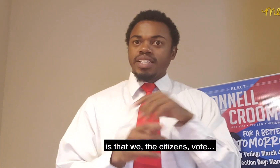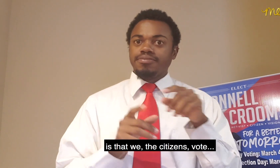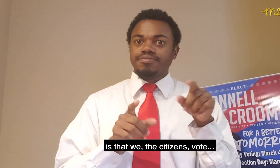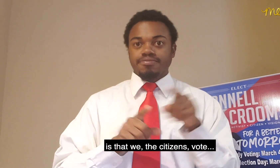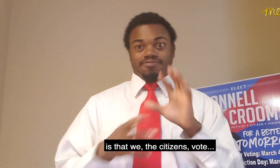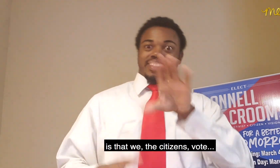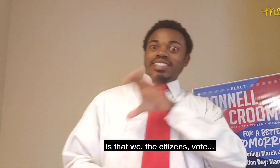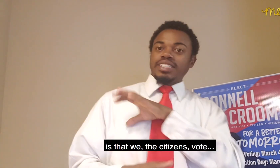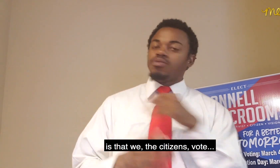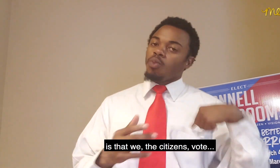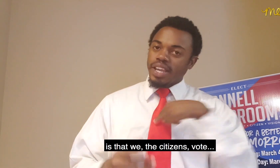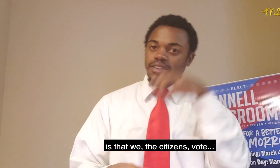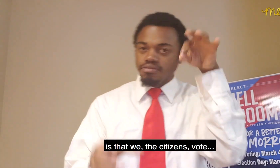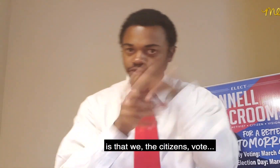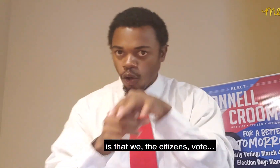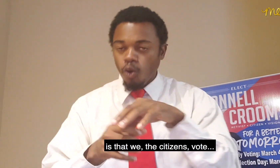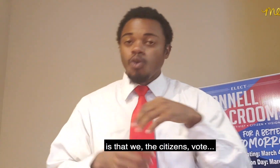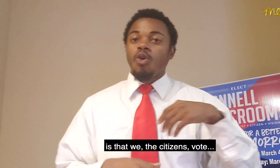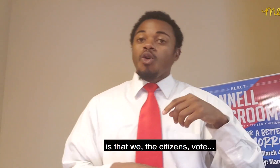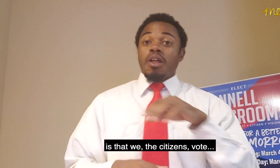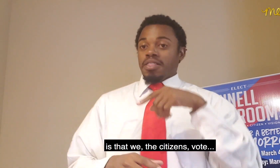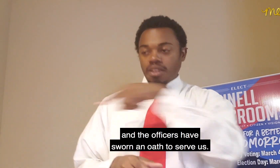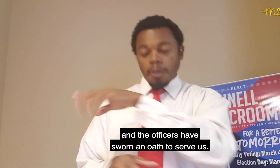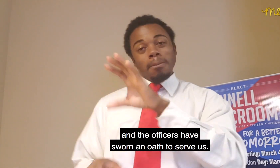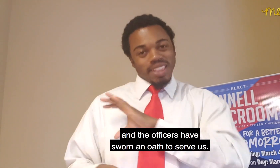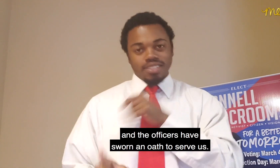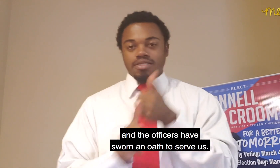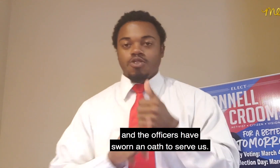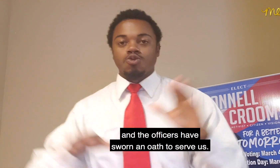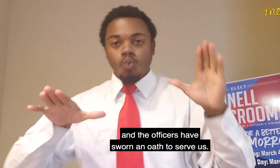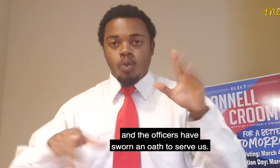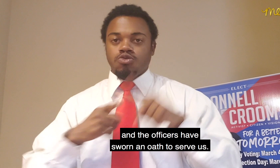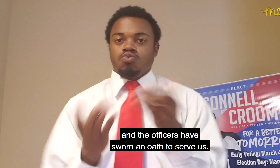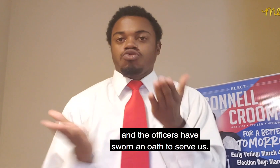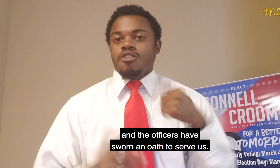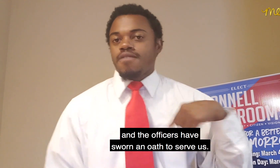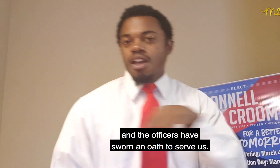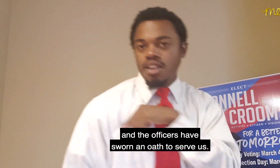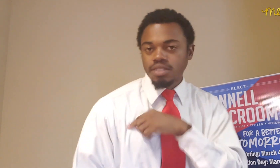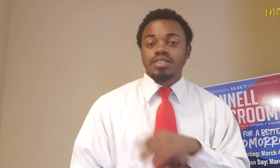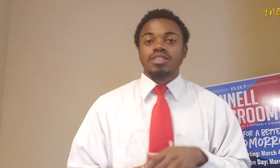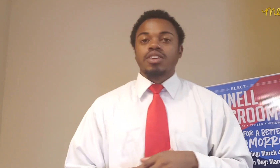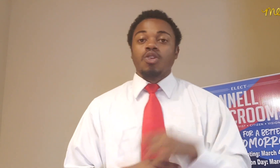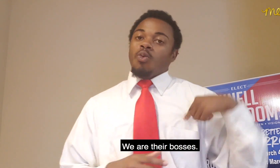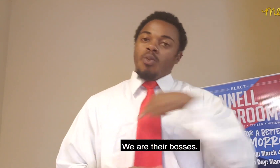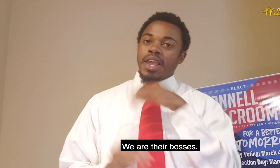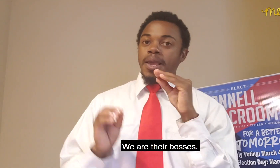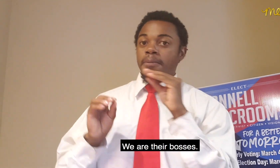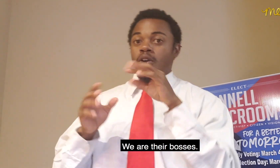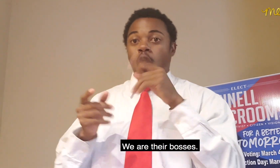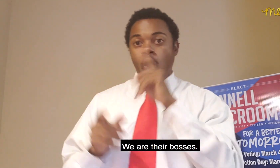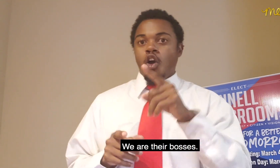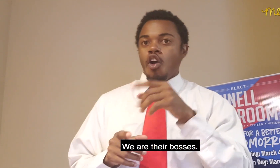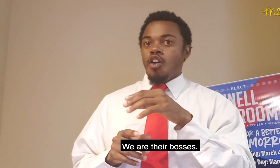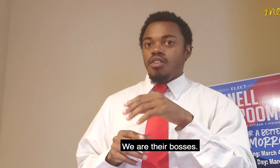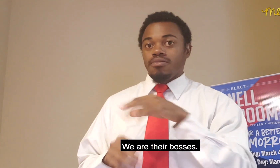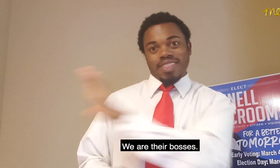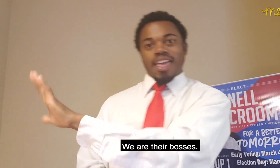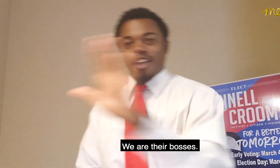is that we, the citizens, vote, and the officers have sworn an oath to serve us. We are their